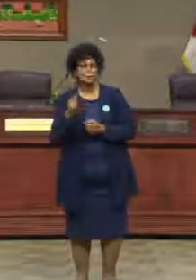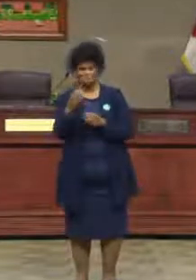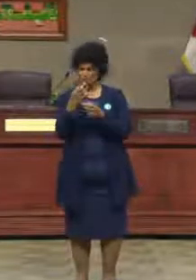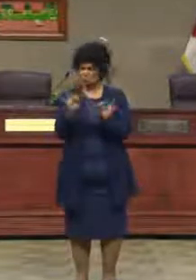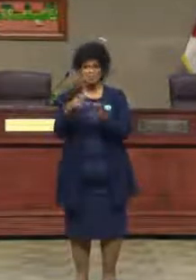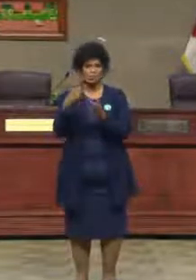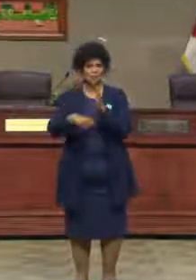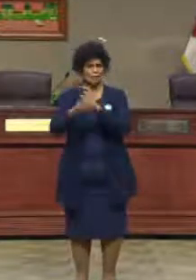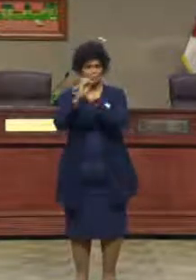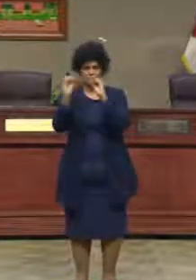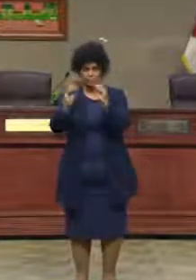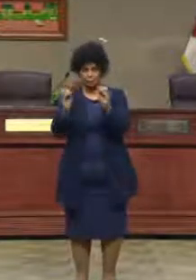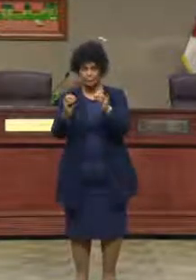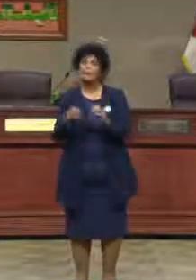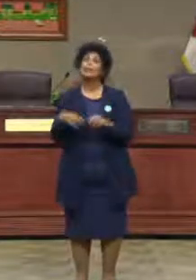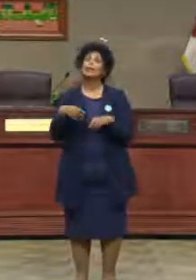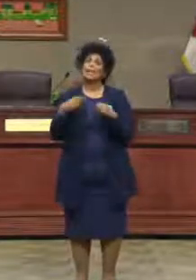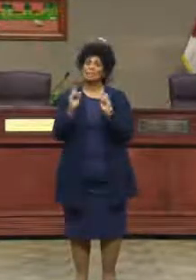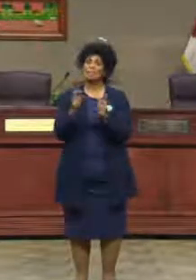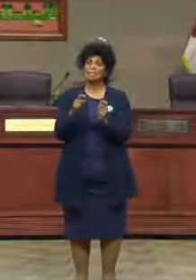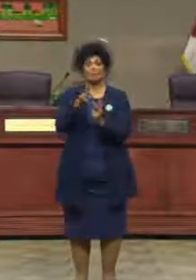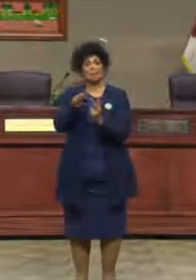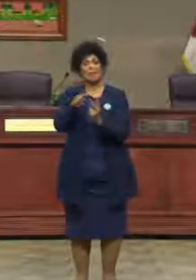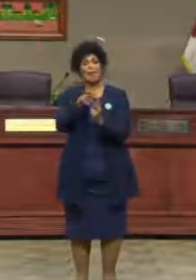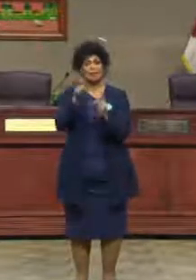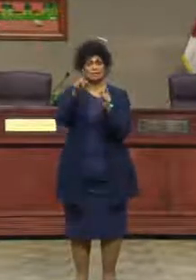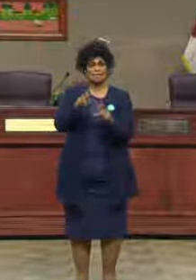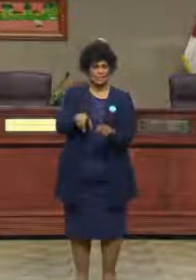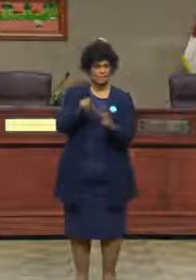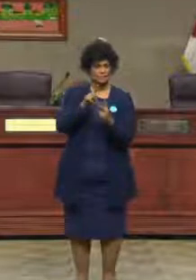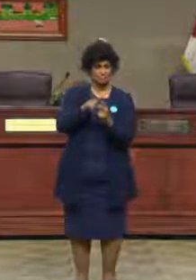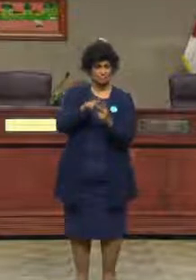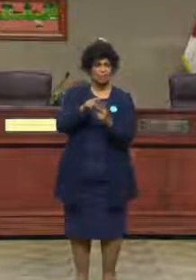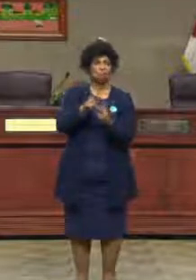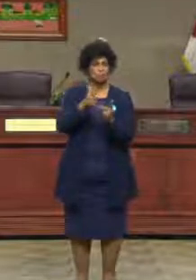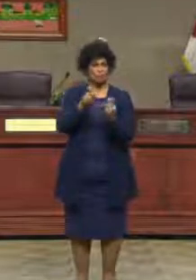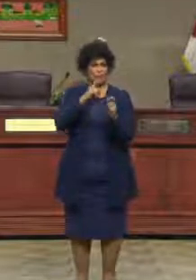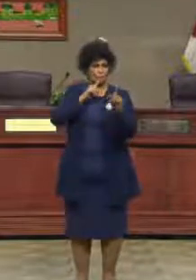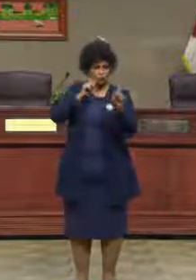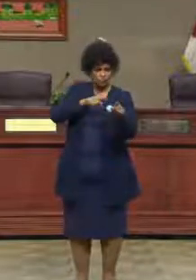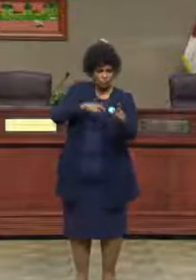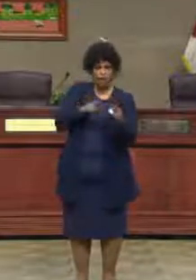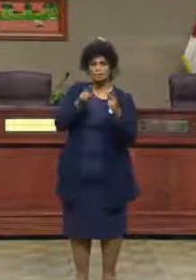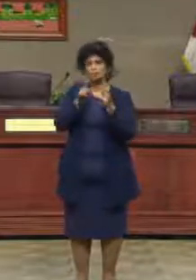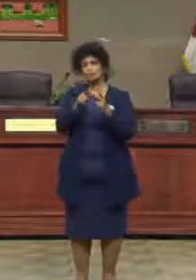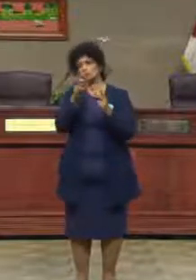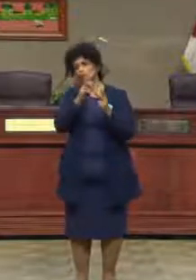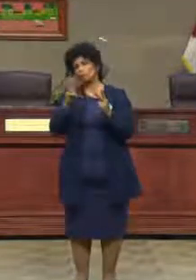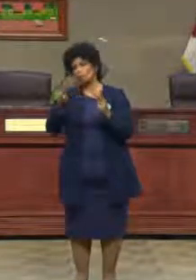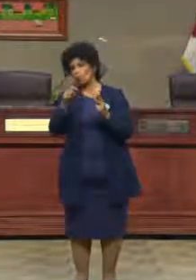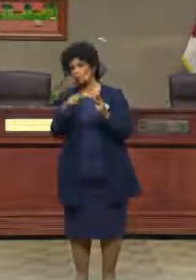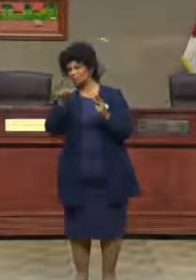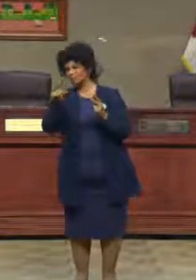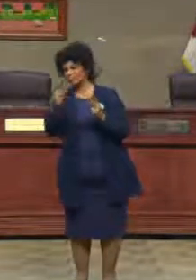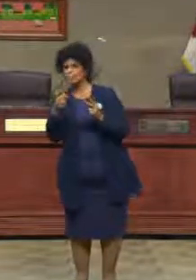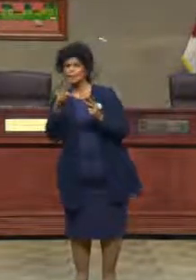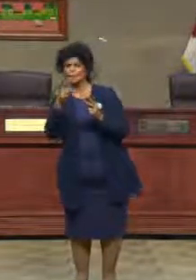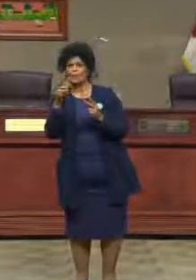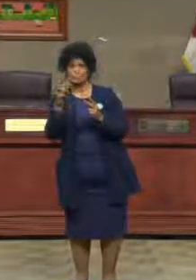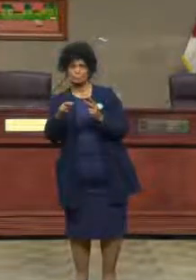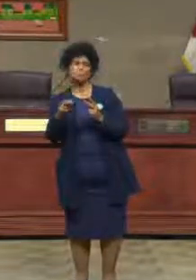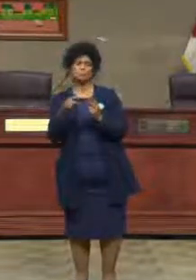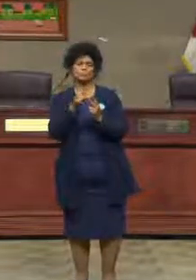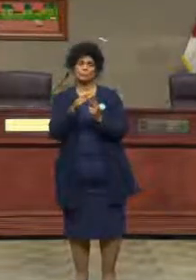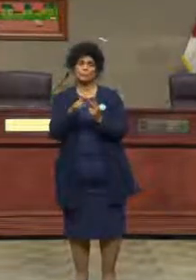the PCR test. On Monday afternoon next week, we will be partnering with